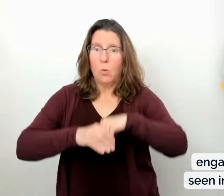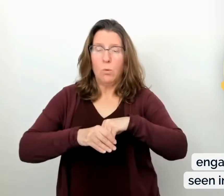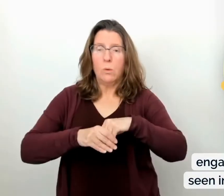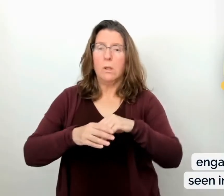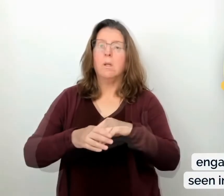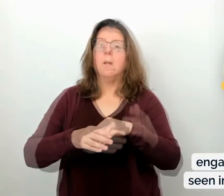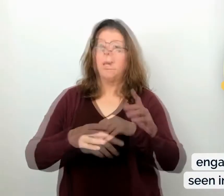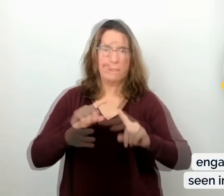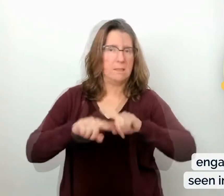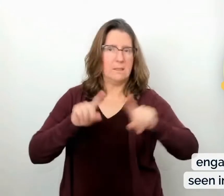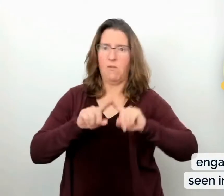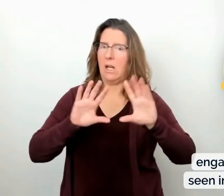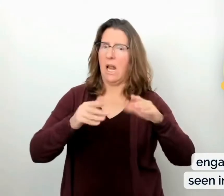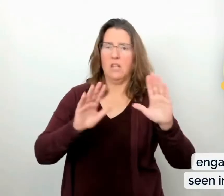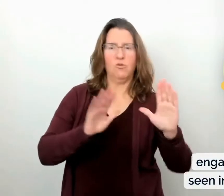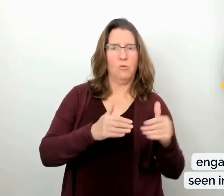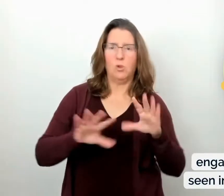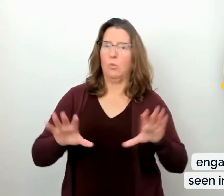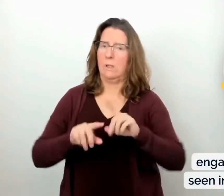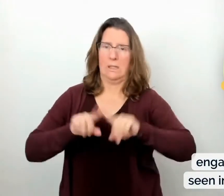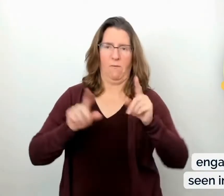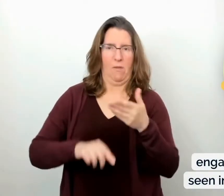engagement? There are so many options.